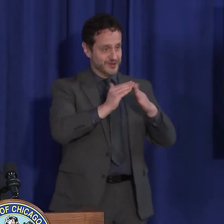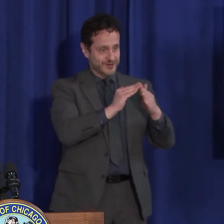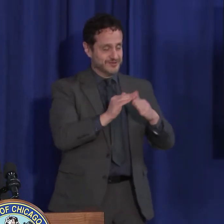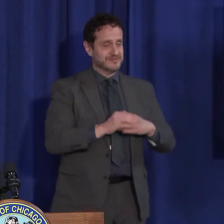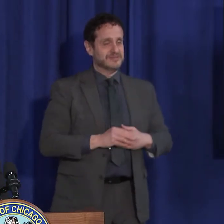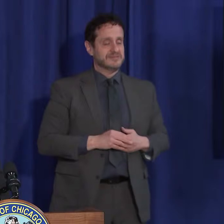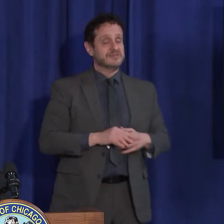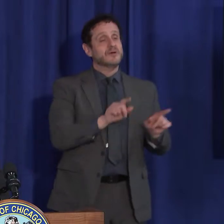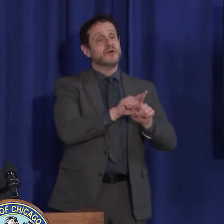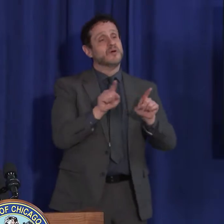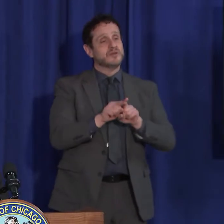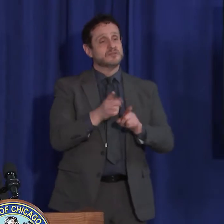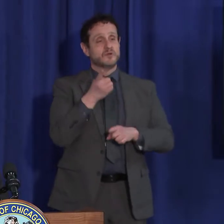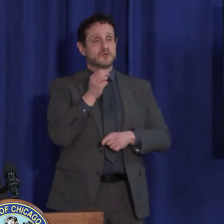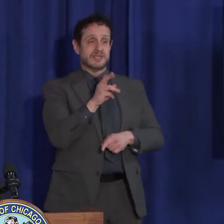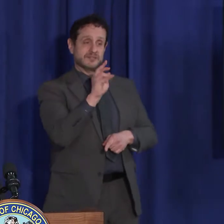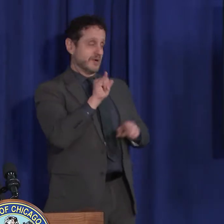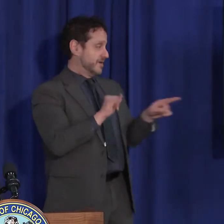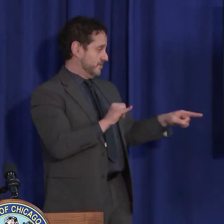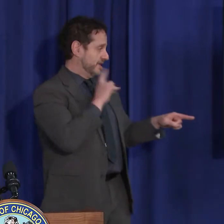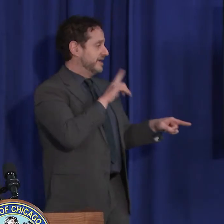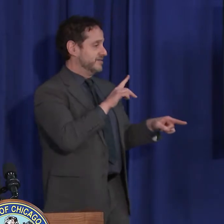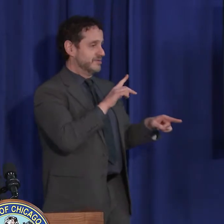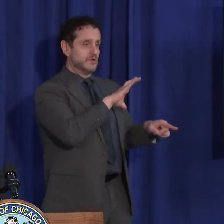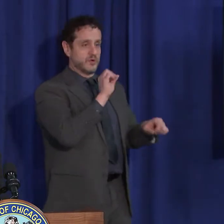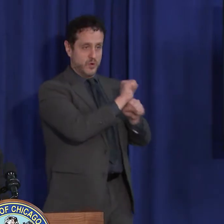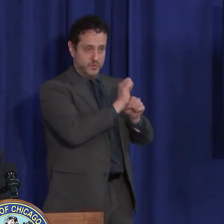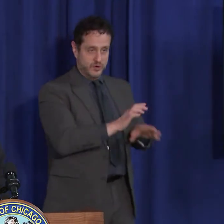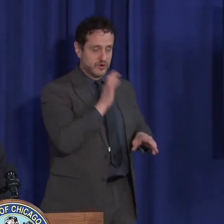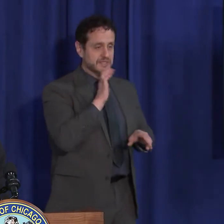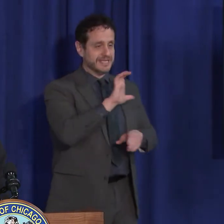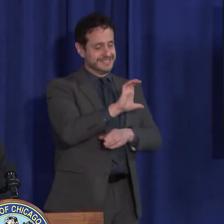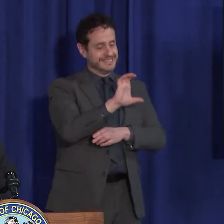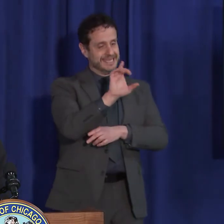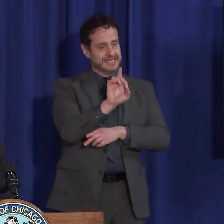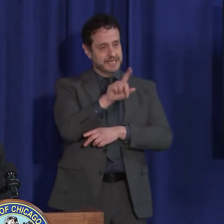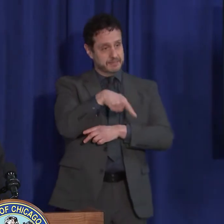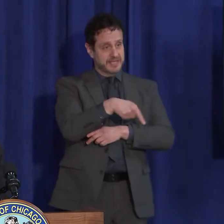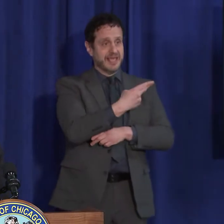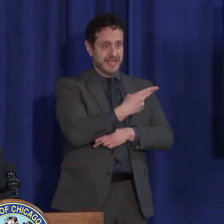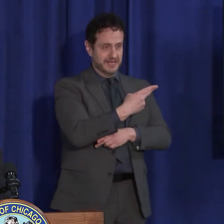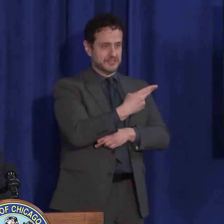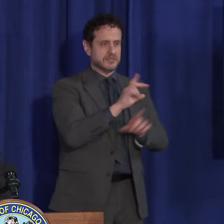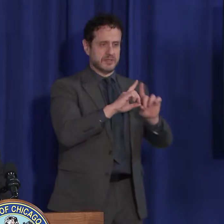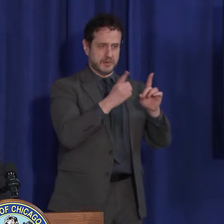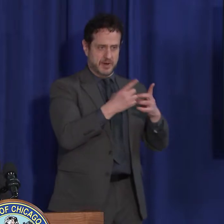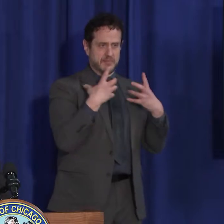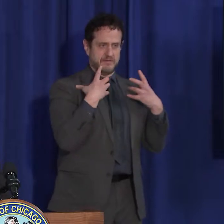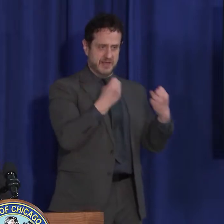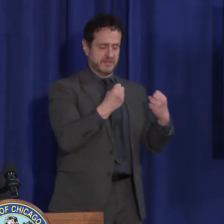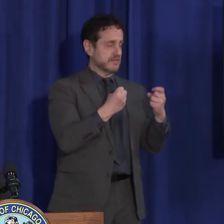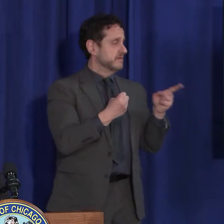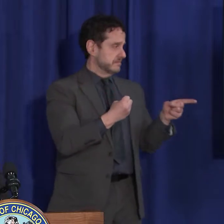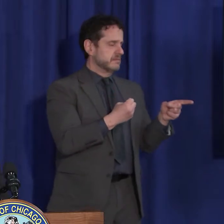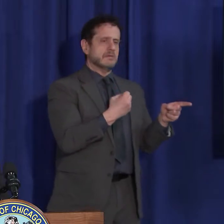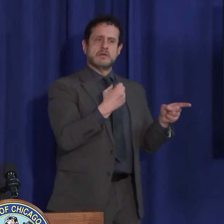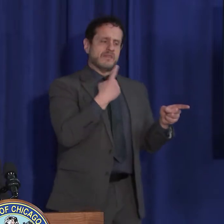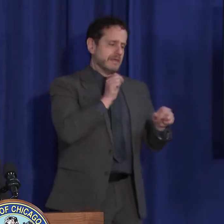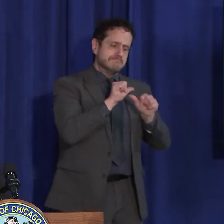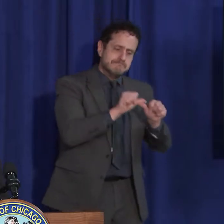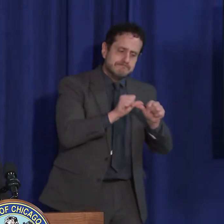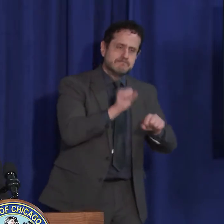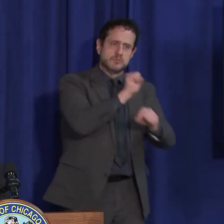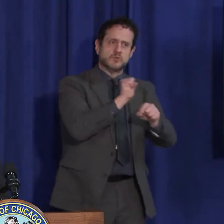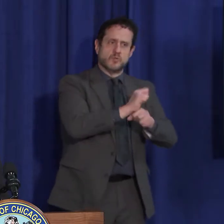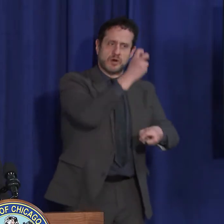including as well Dr. Arwady and her team at CDPH, who remain an incredible force at the forefront of